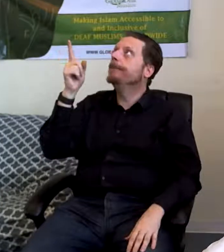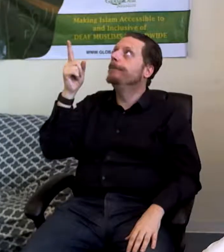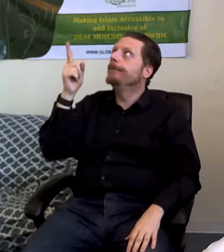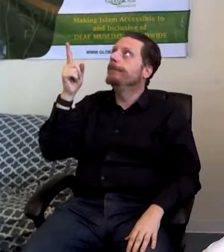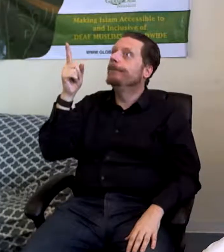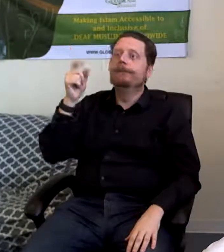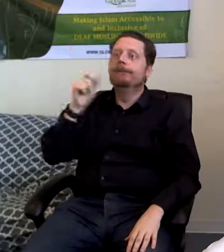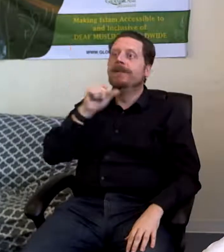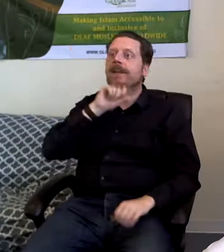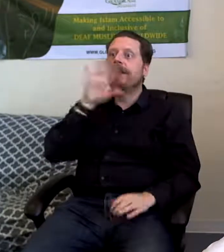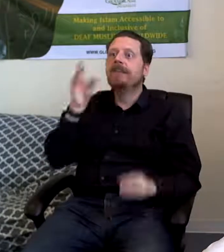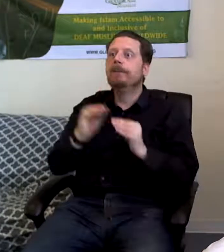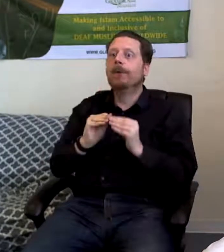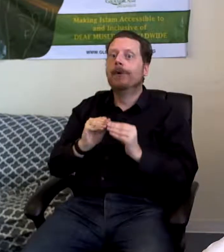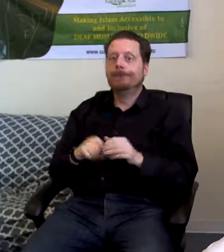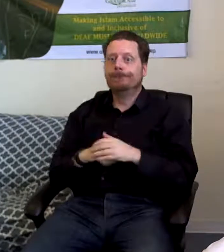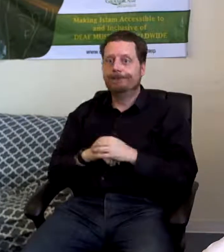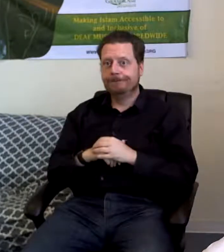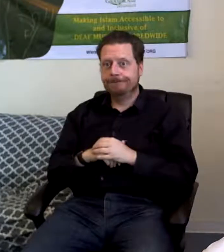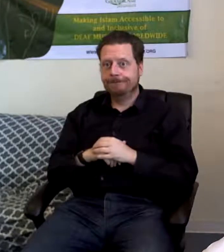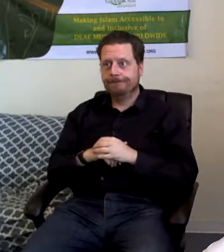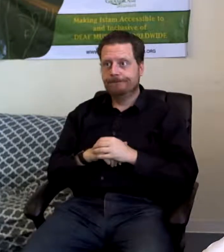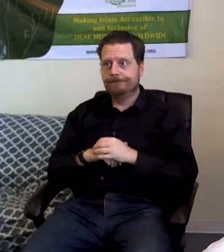and nothing else.